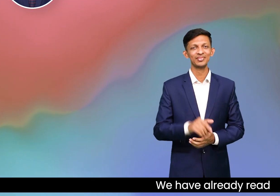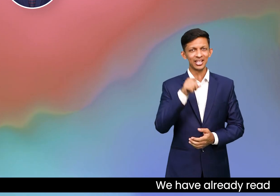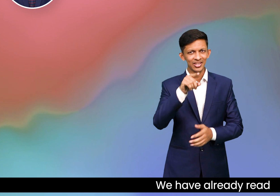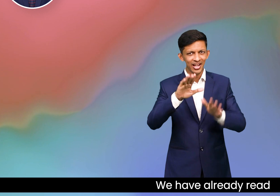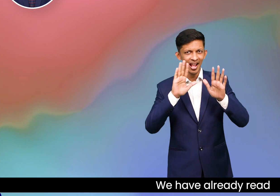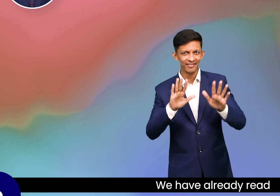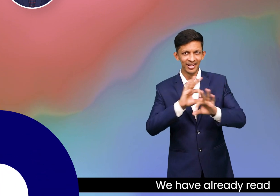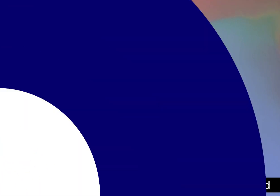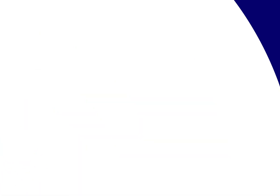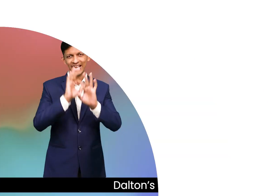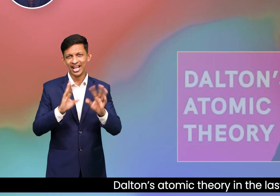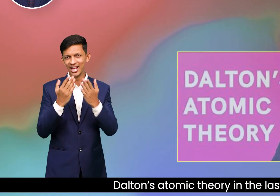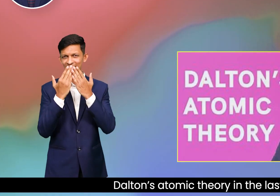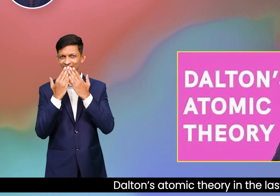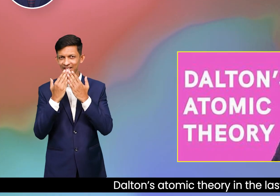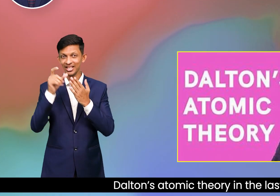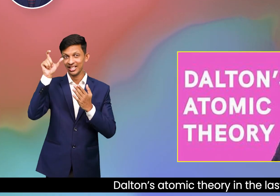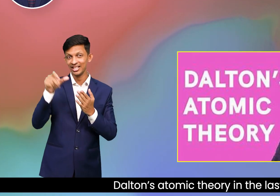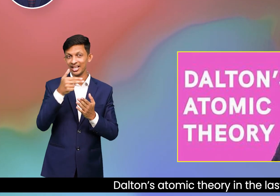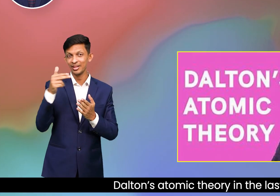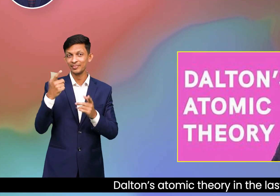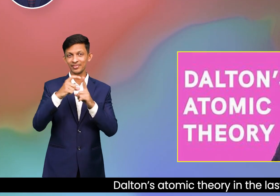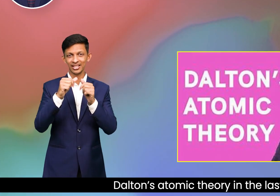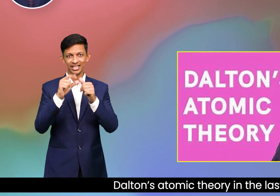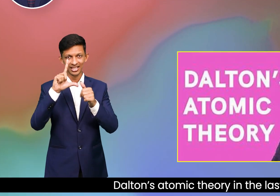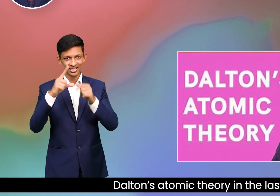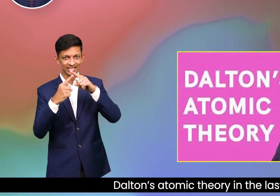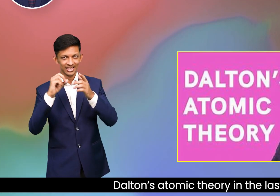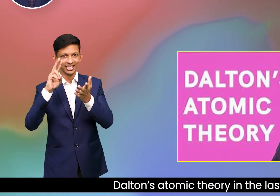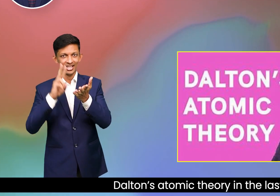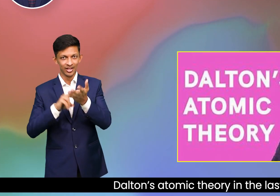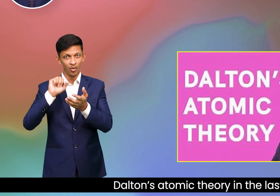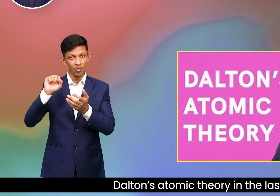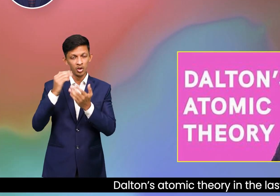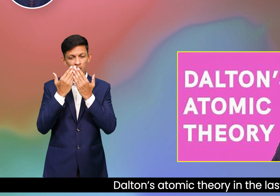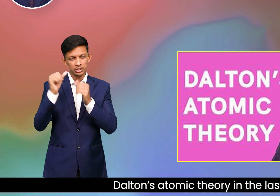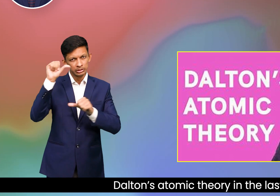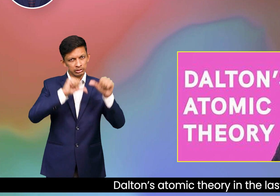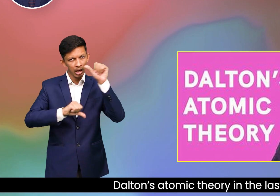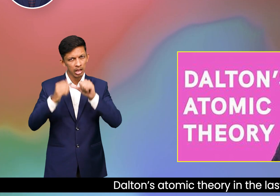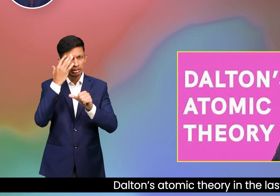You have already read the Dalton's atomic theory in last part.